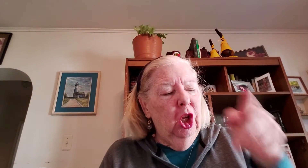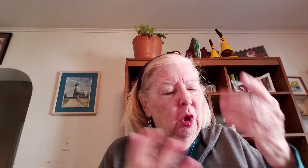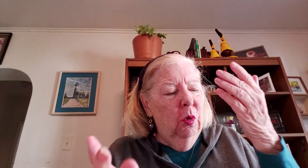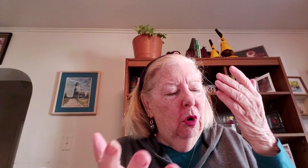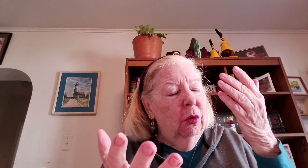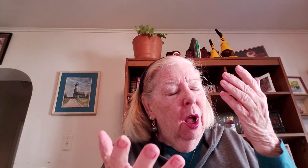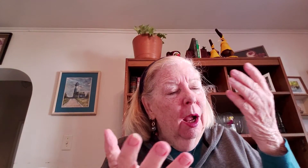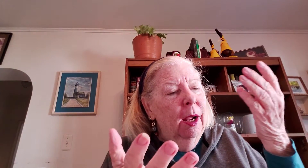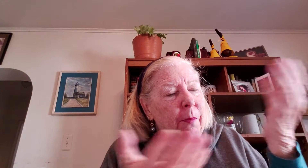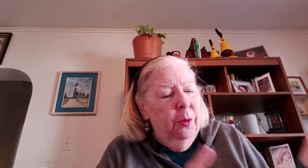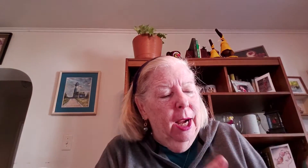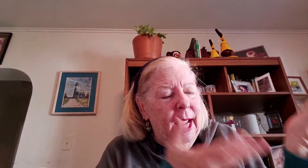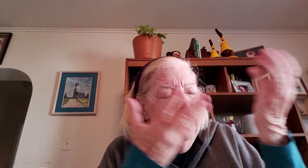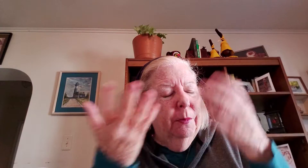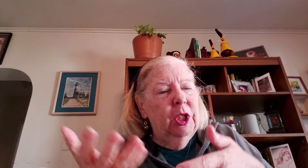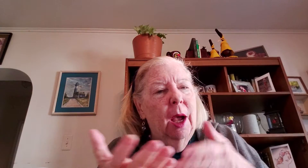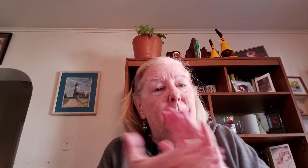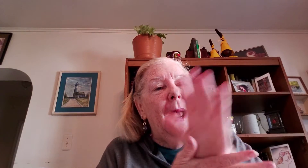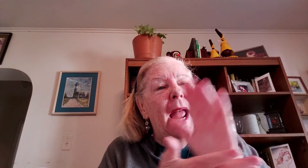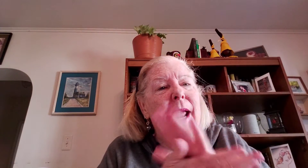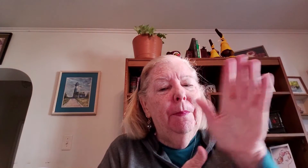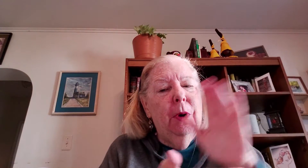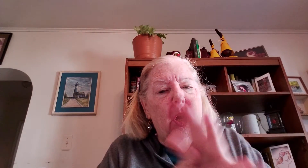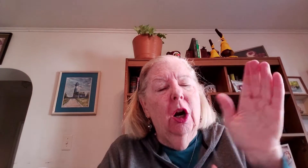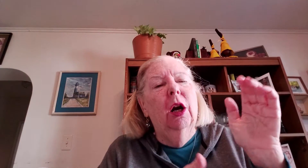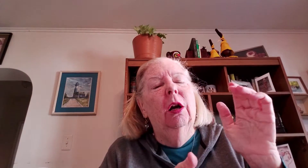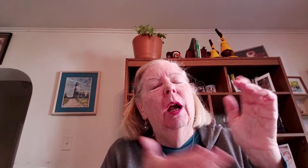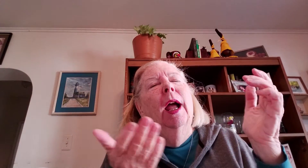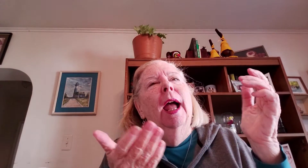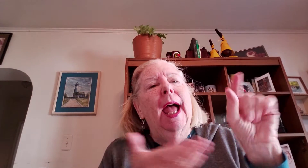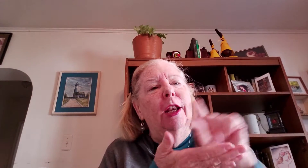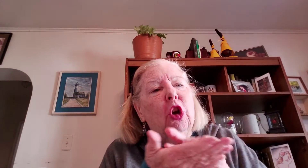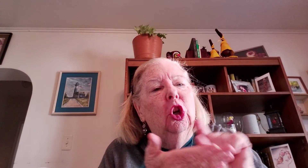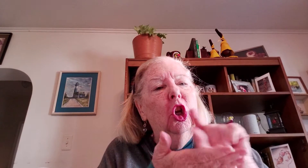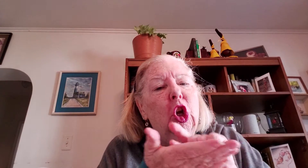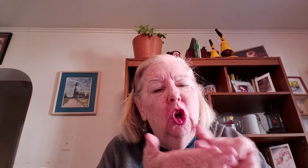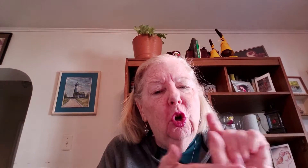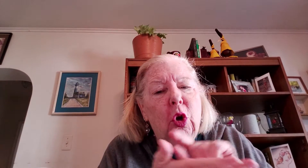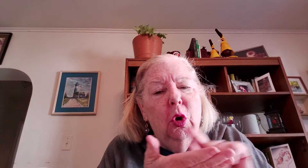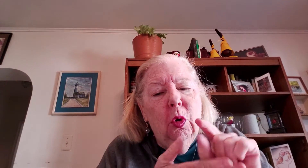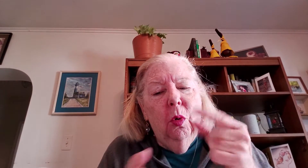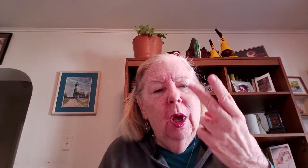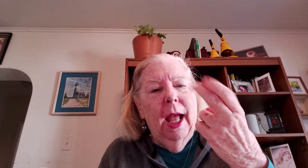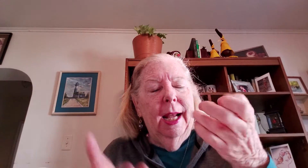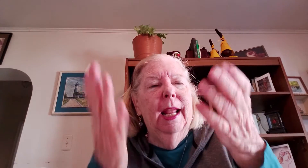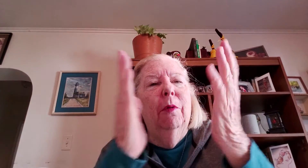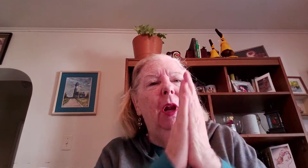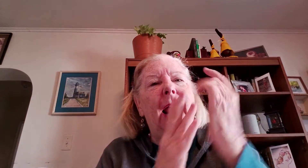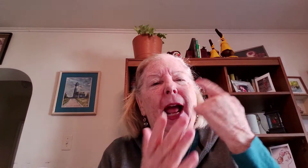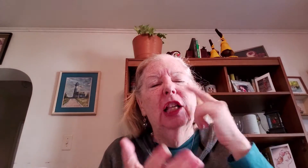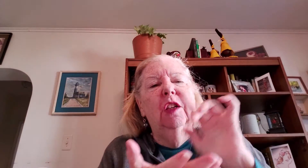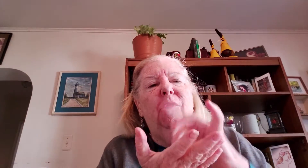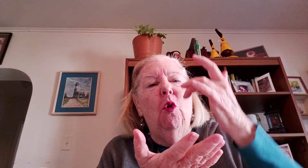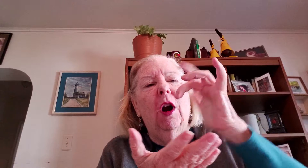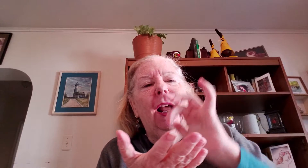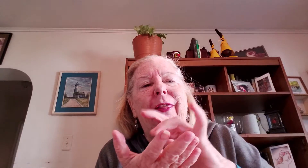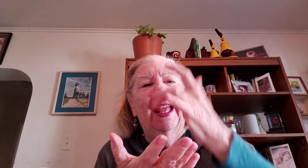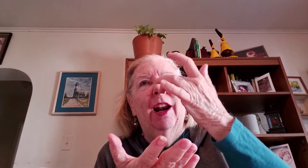You will bring him some paper and glue, and he will ask for glitter.